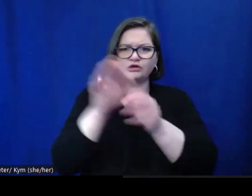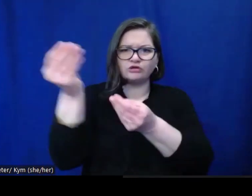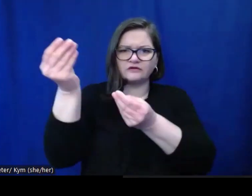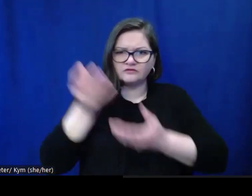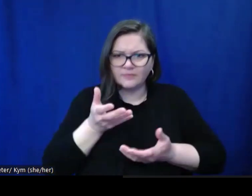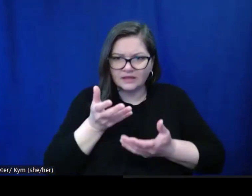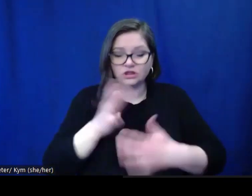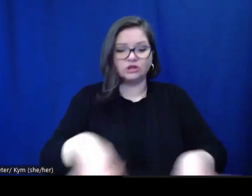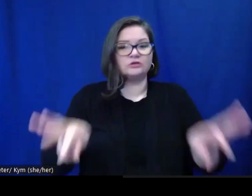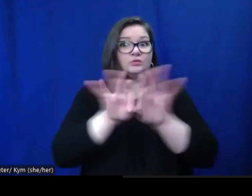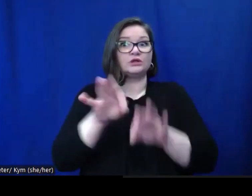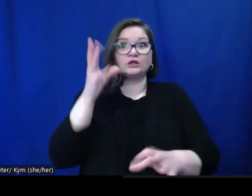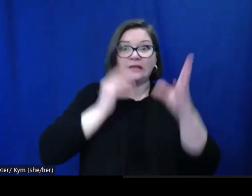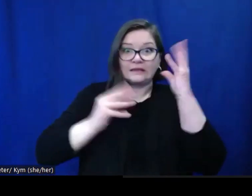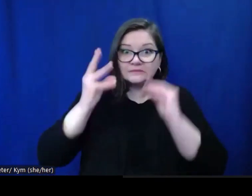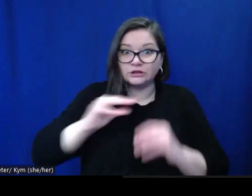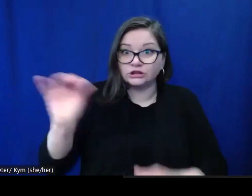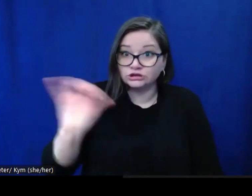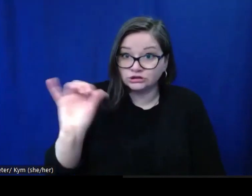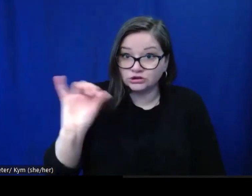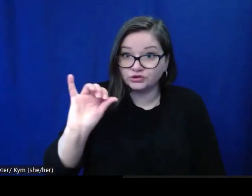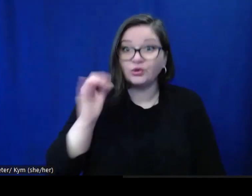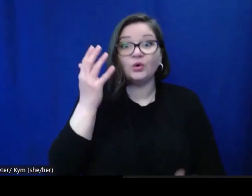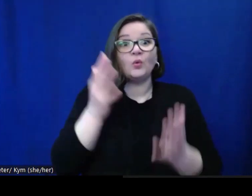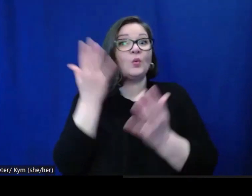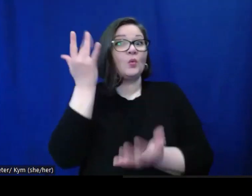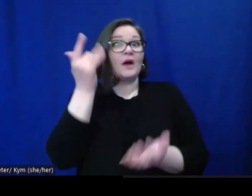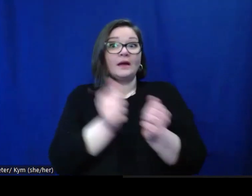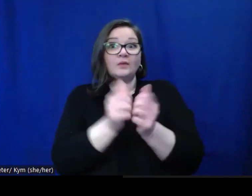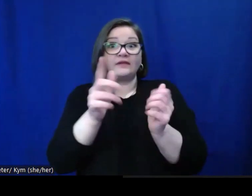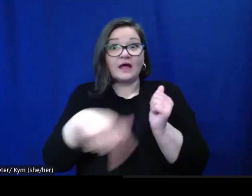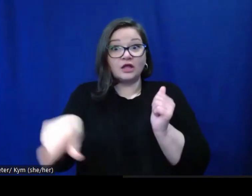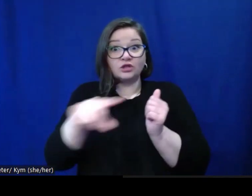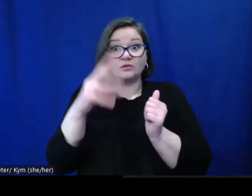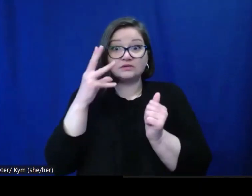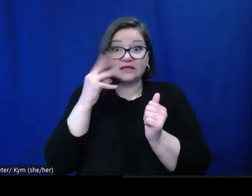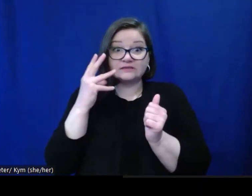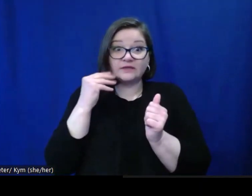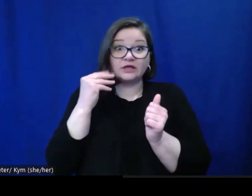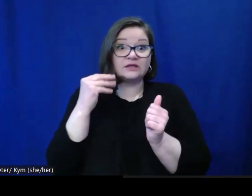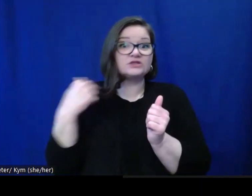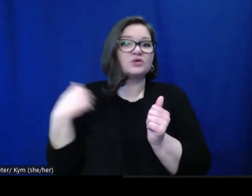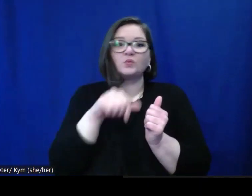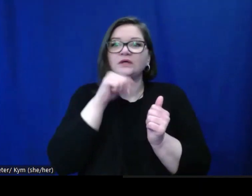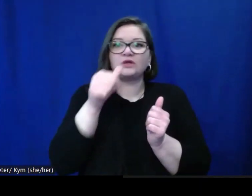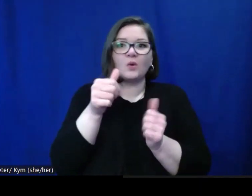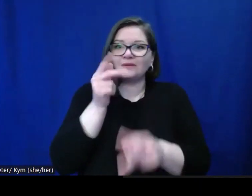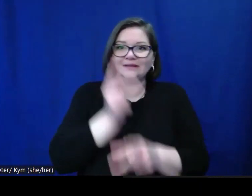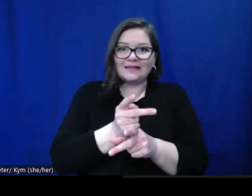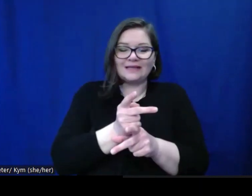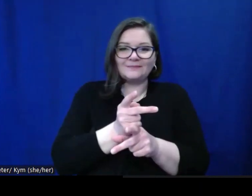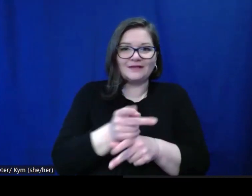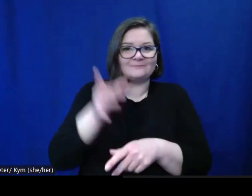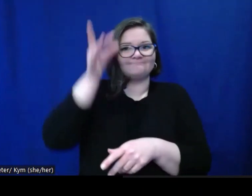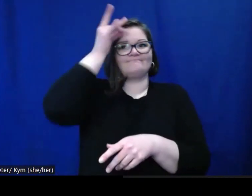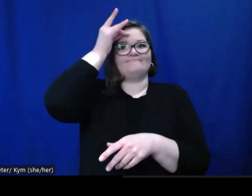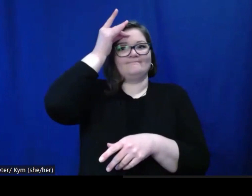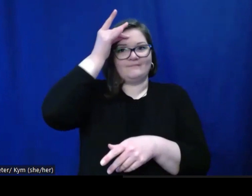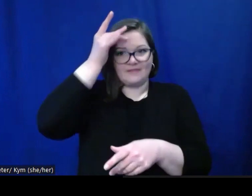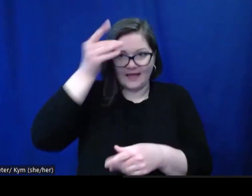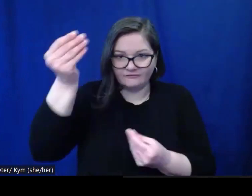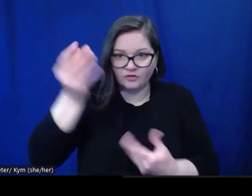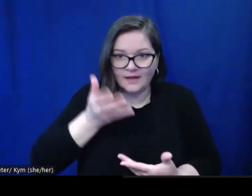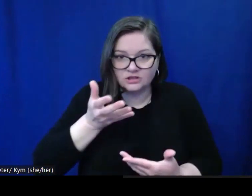critical experiences, because without those experiences, we don't obtain that information. So that's what it looks like. So